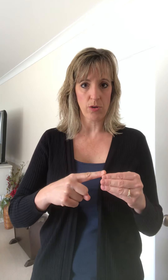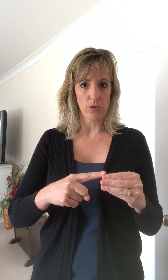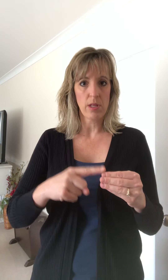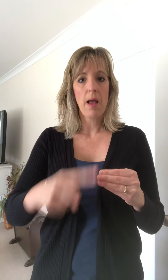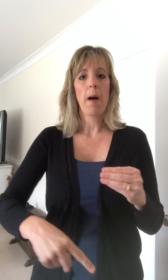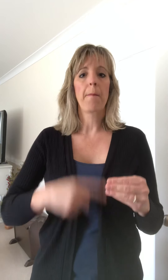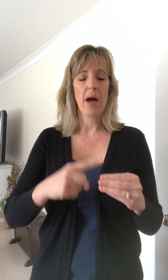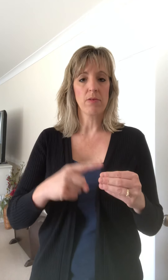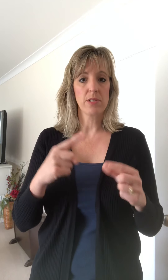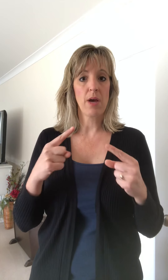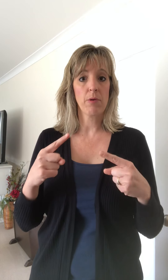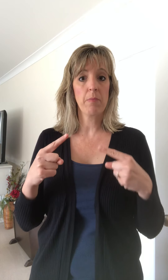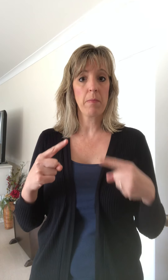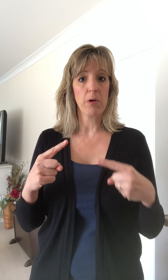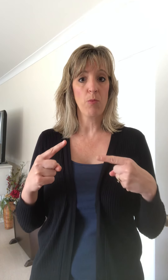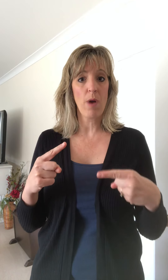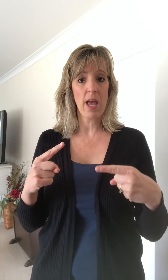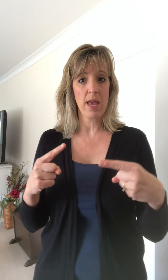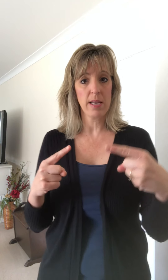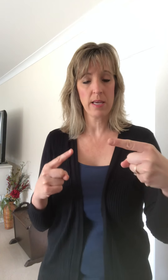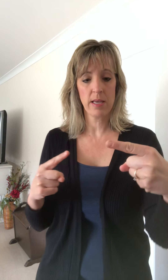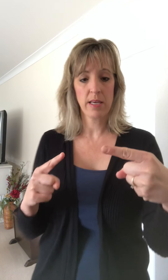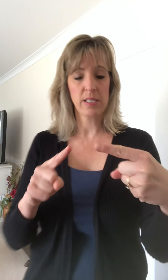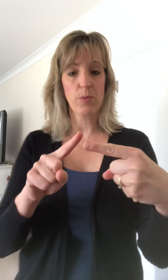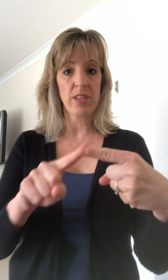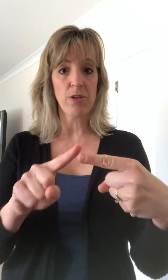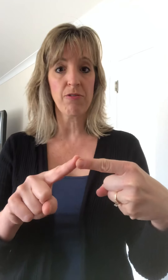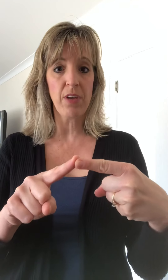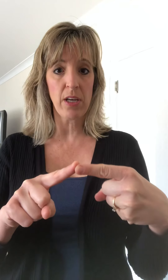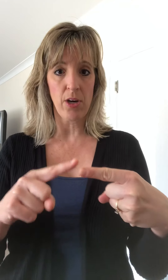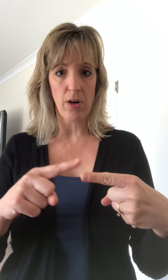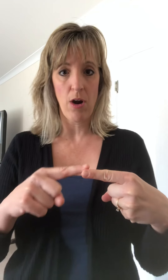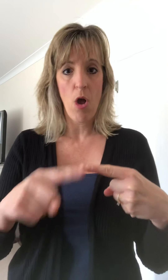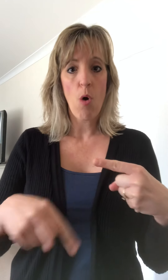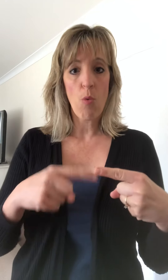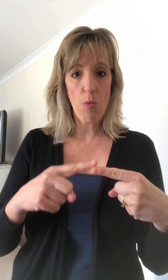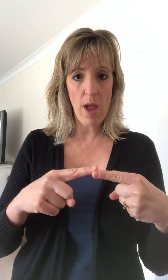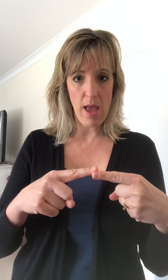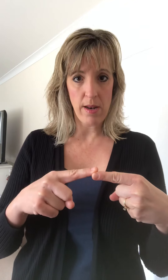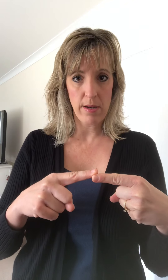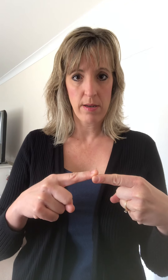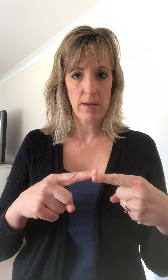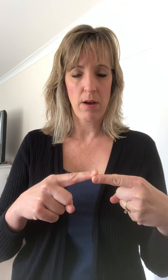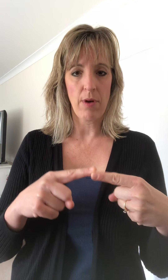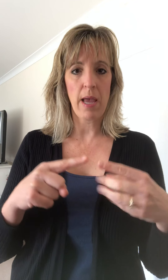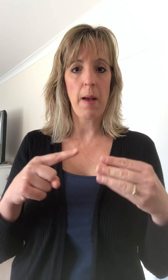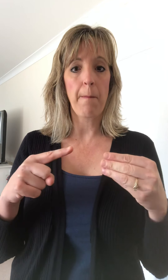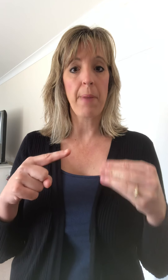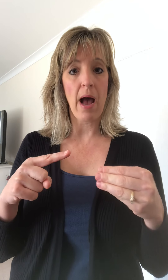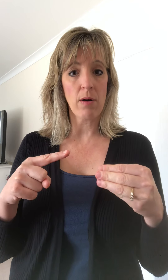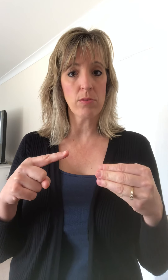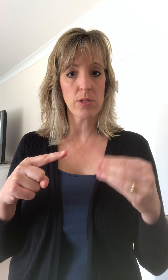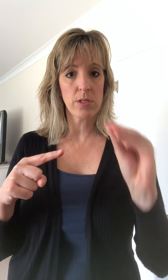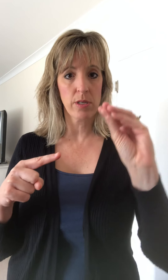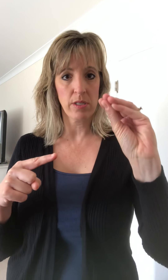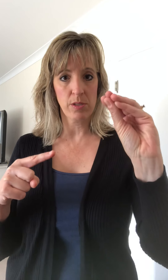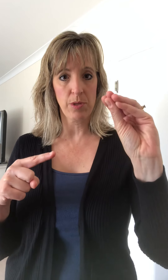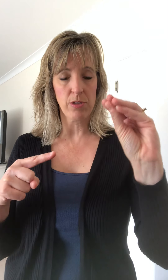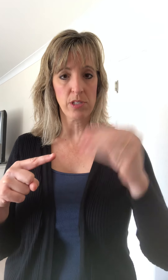circle. About. Now remember, when is with your finger. When. All right. About is with your